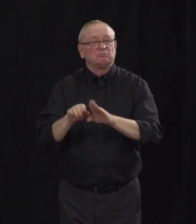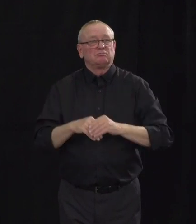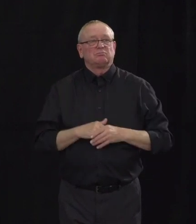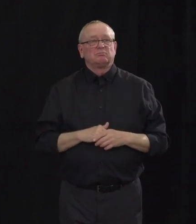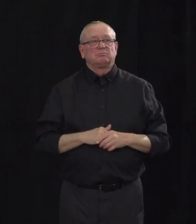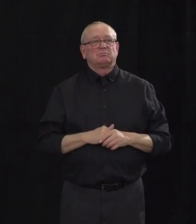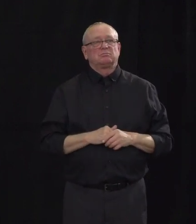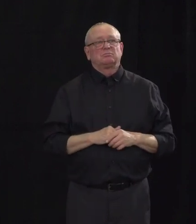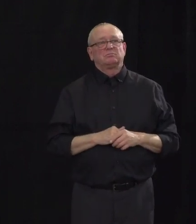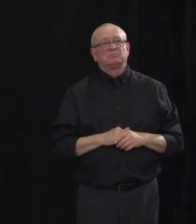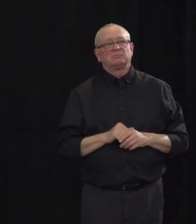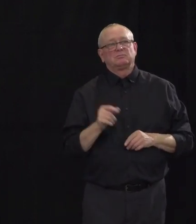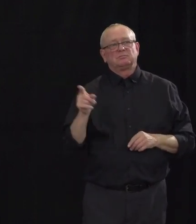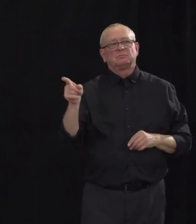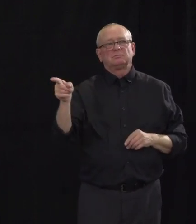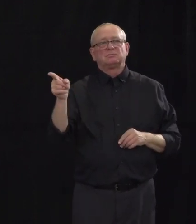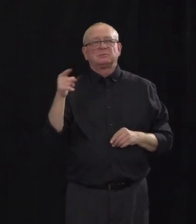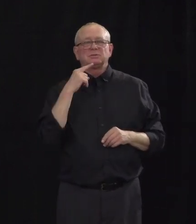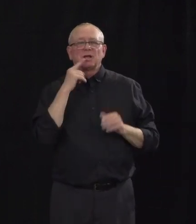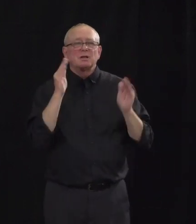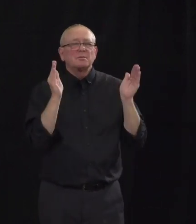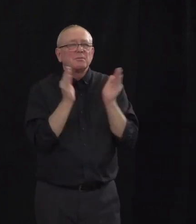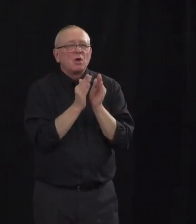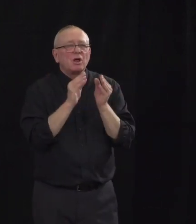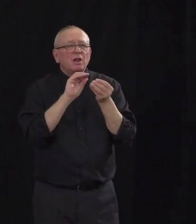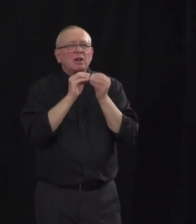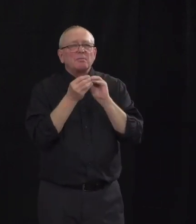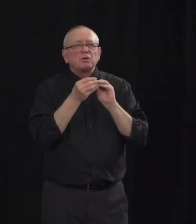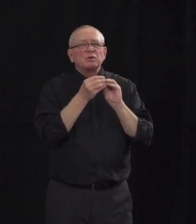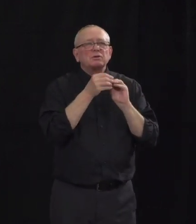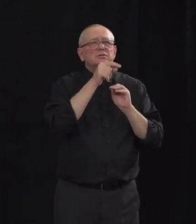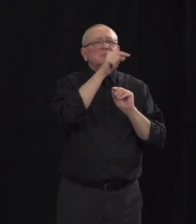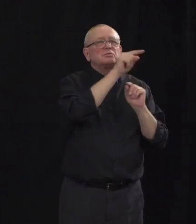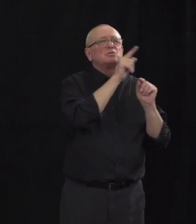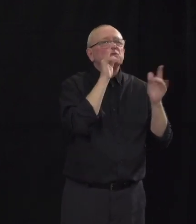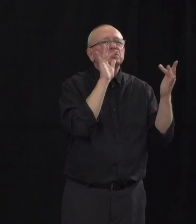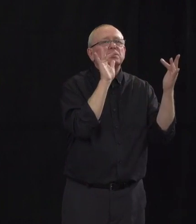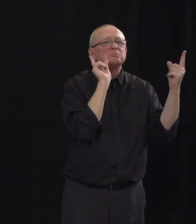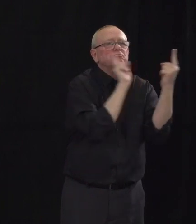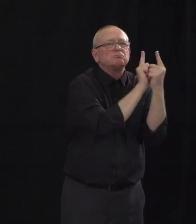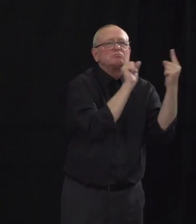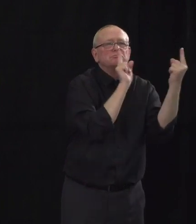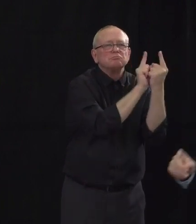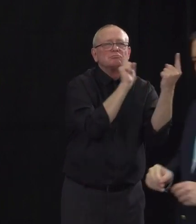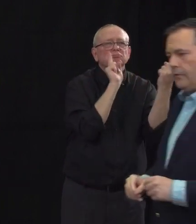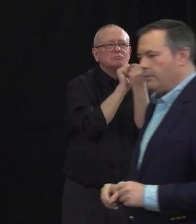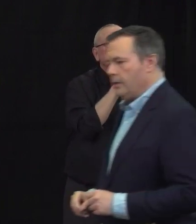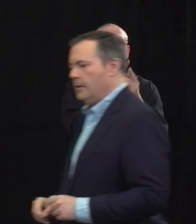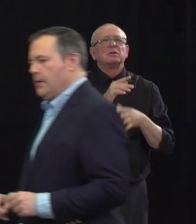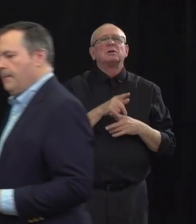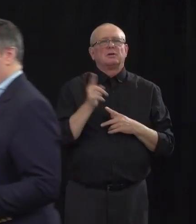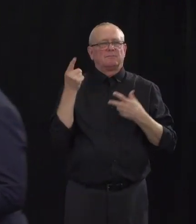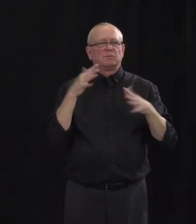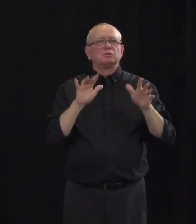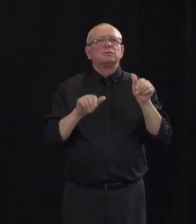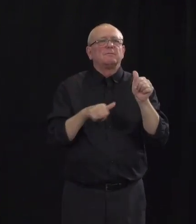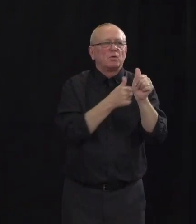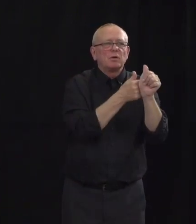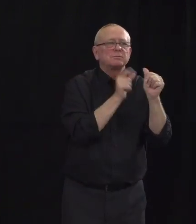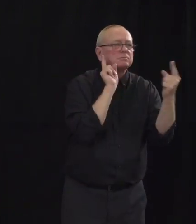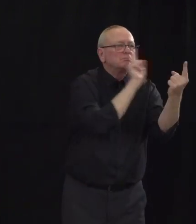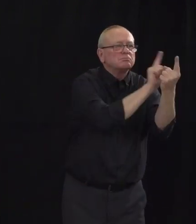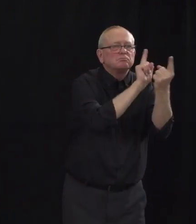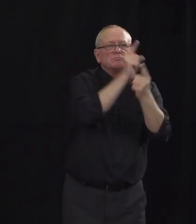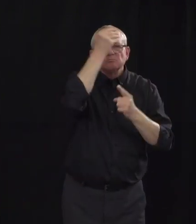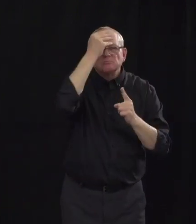public, and that small number of close contacts were going to be followed up with today. Add to that. I'd just like